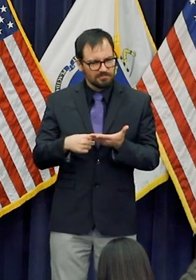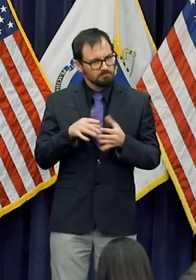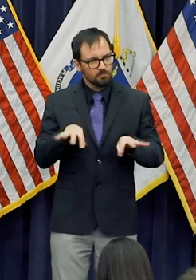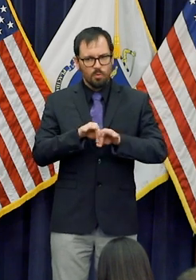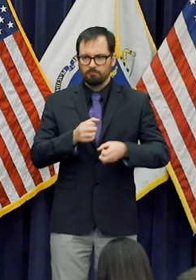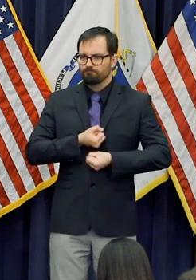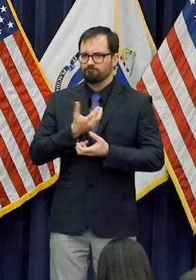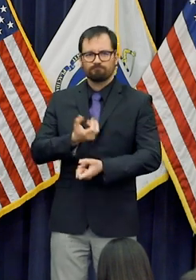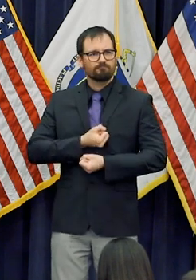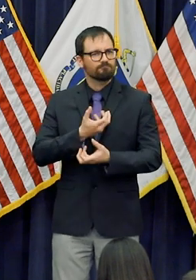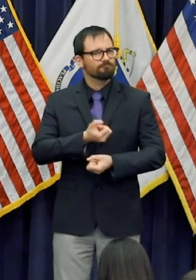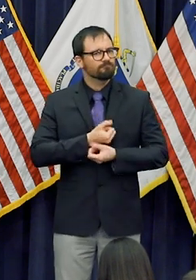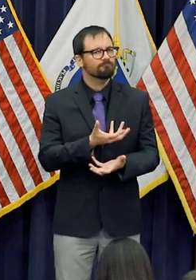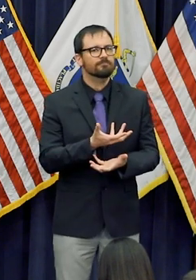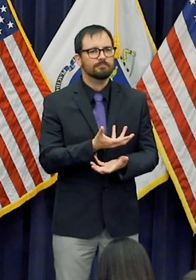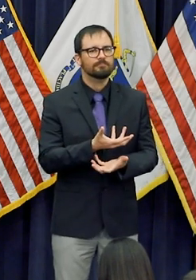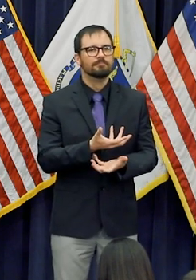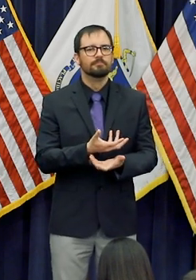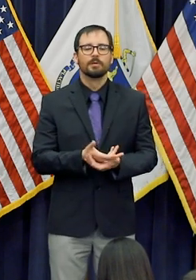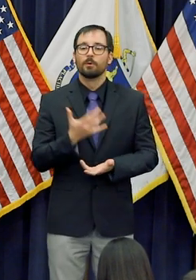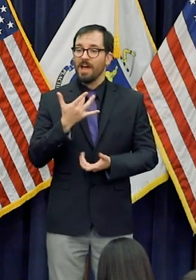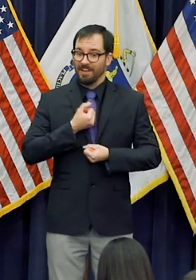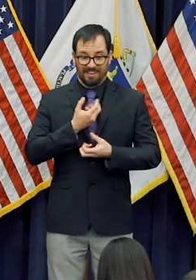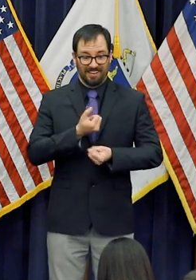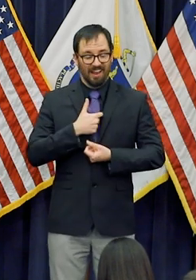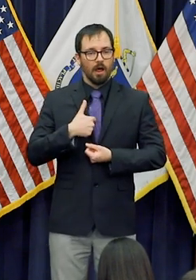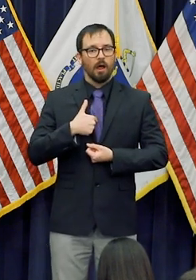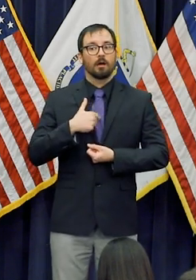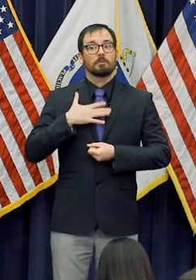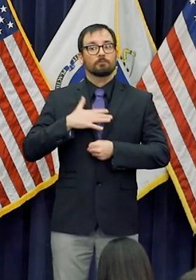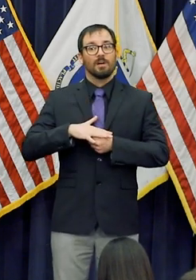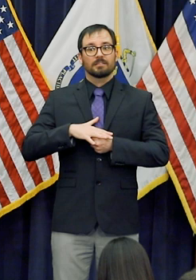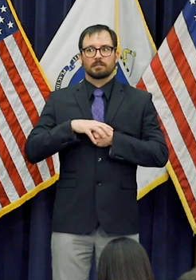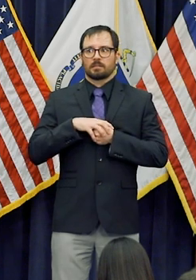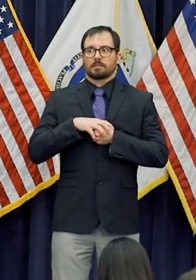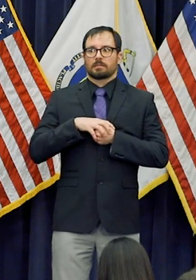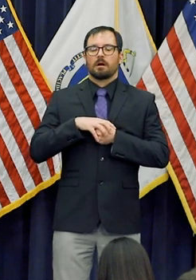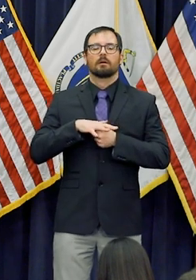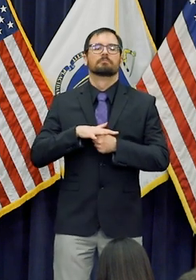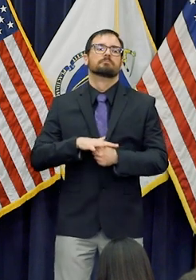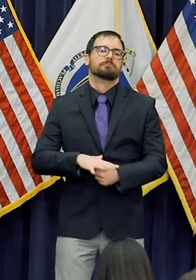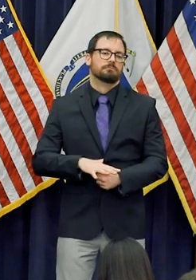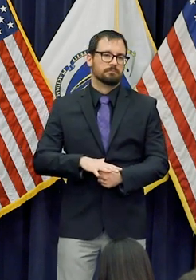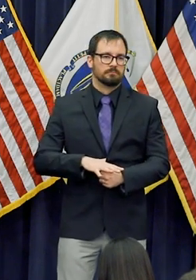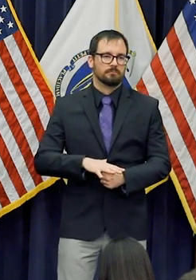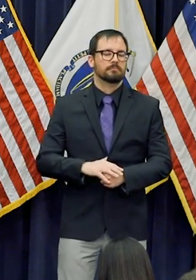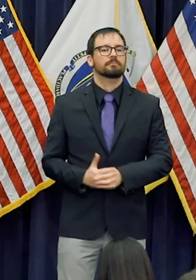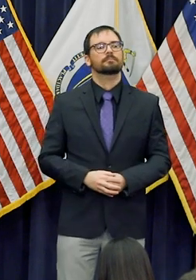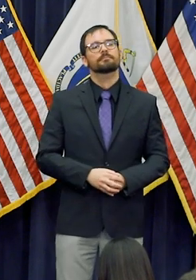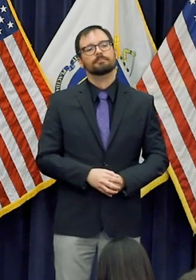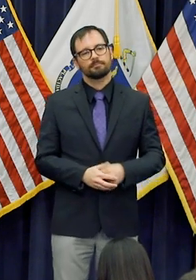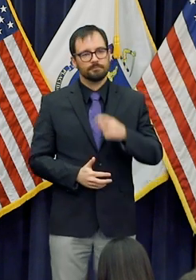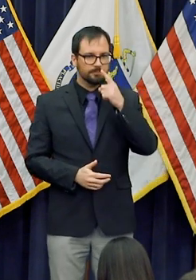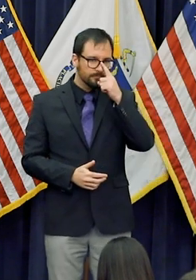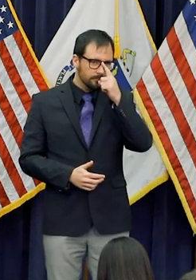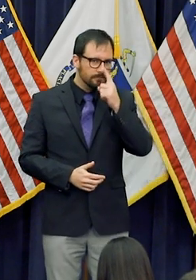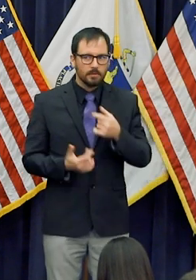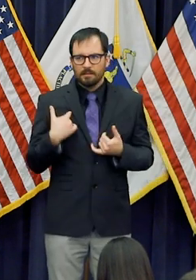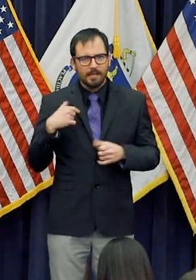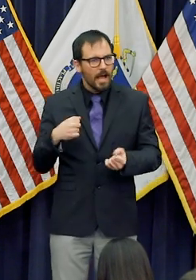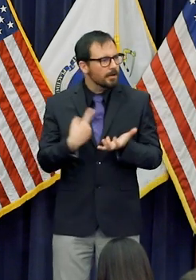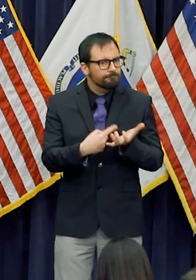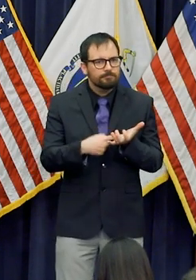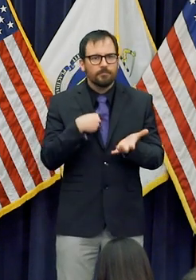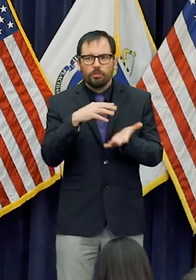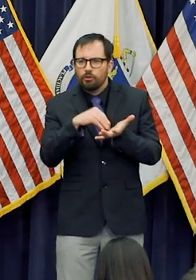others. Share the facts about COVID-19 and understand the actual risk to yourself and people you care about